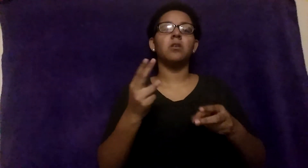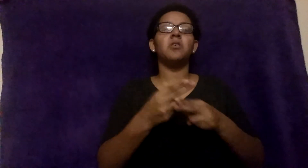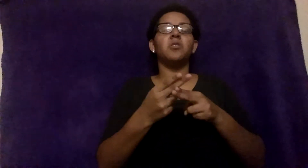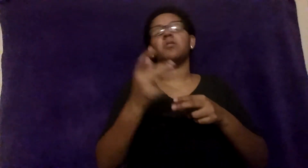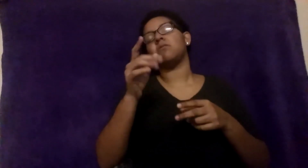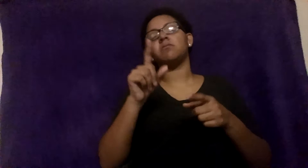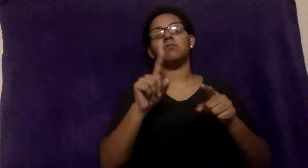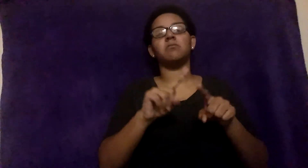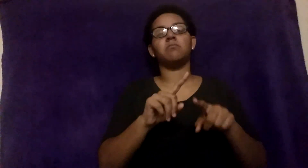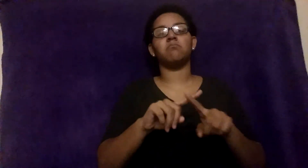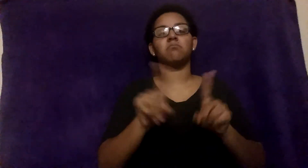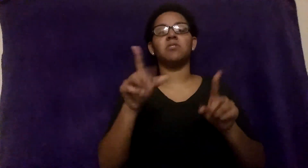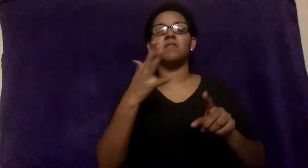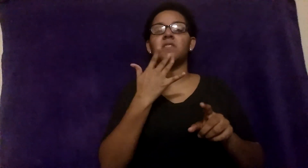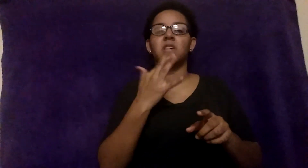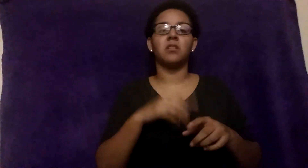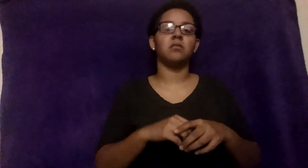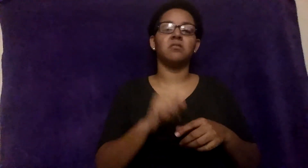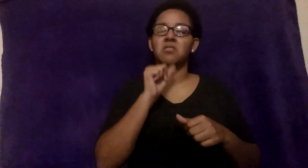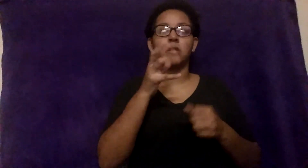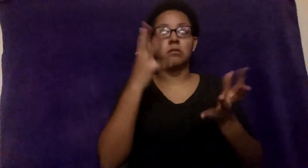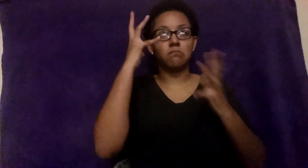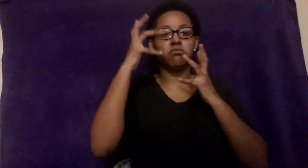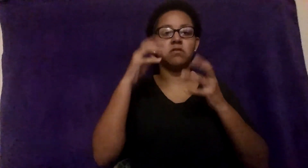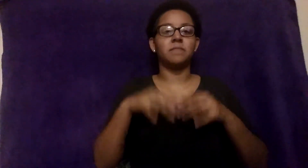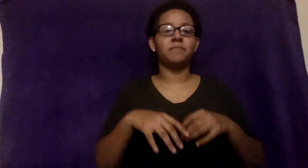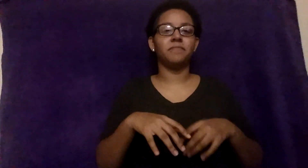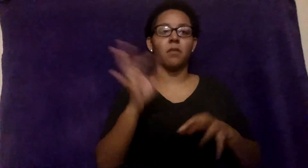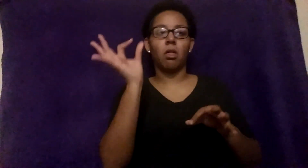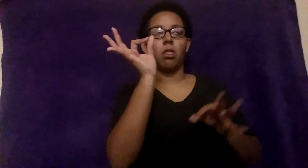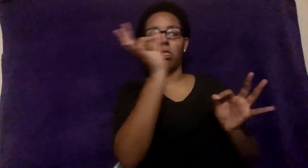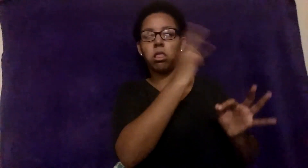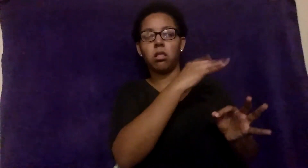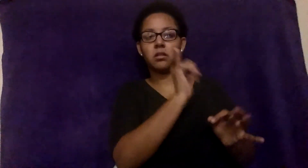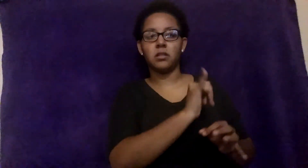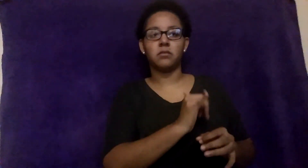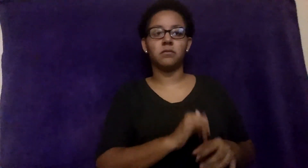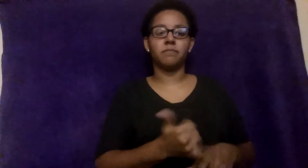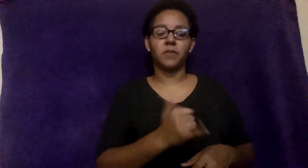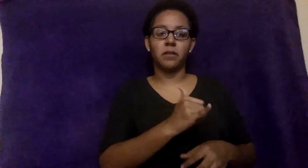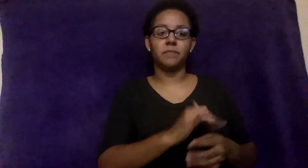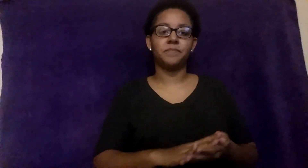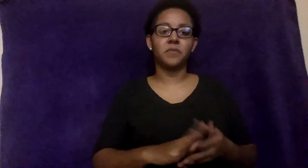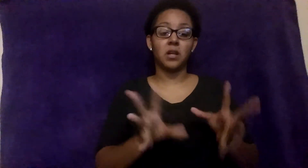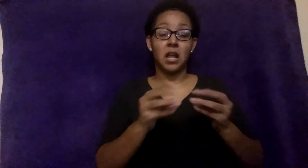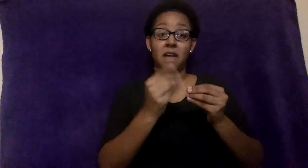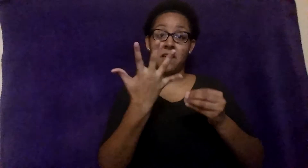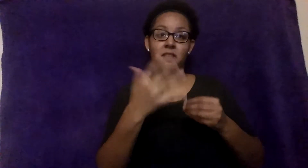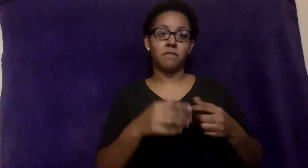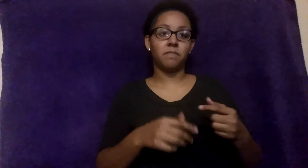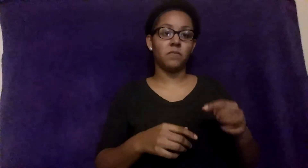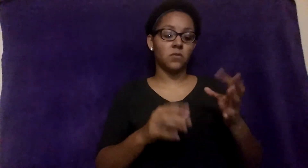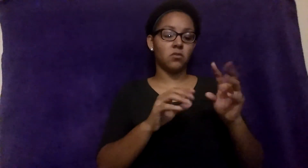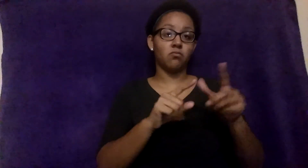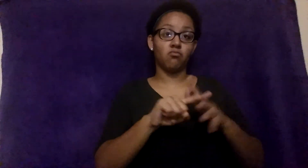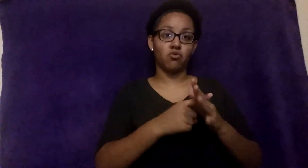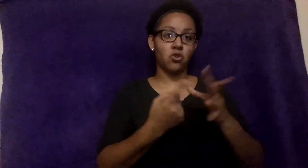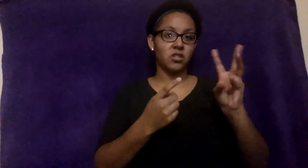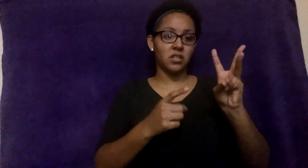at 6, right? Ignore the yellow for now and add 5 to it. 1, 2,